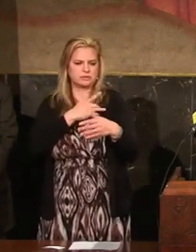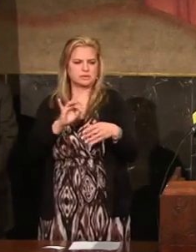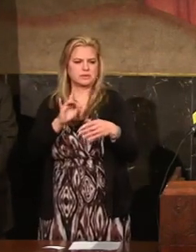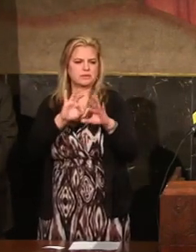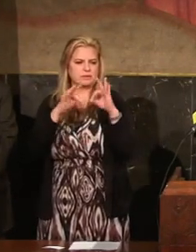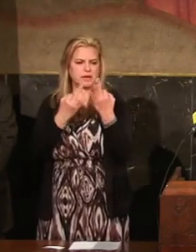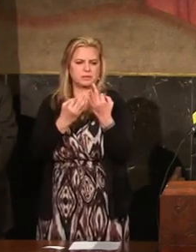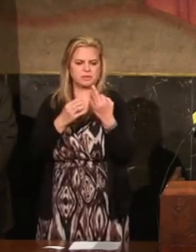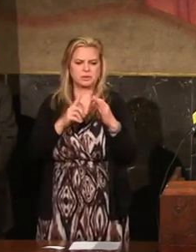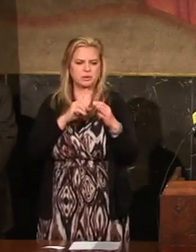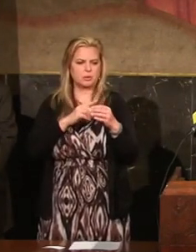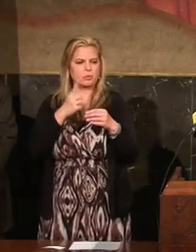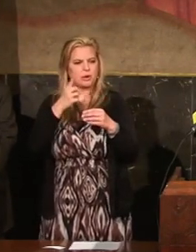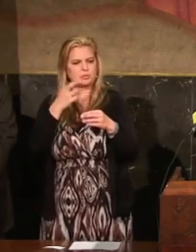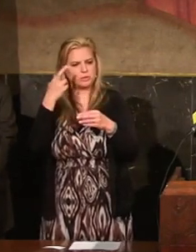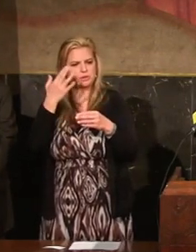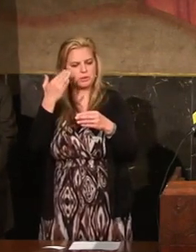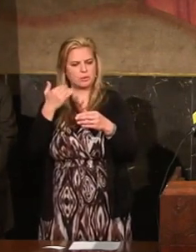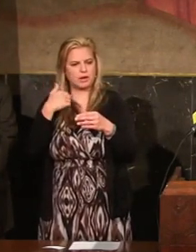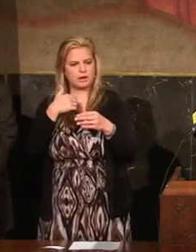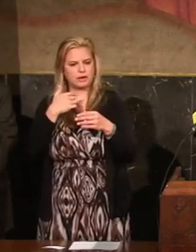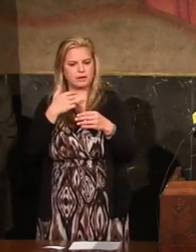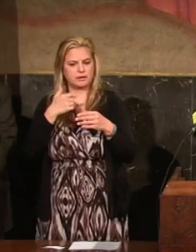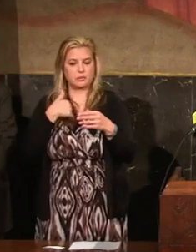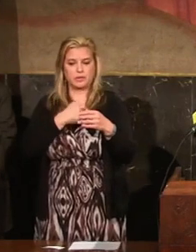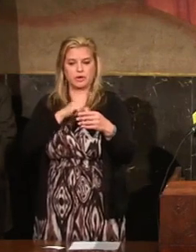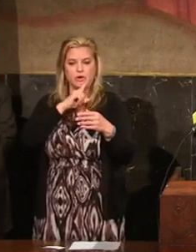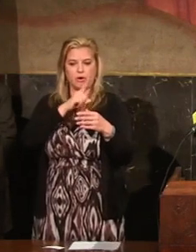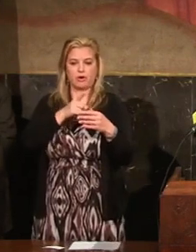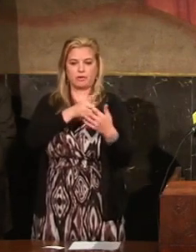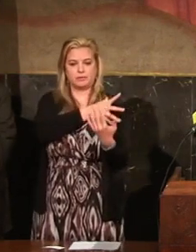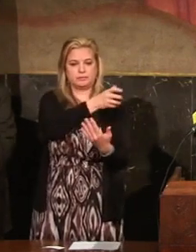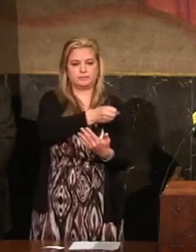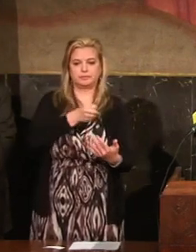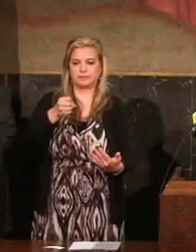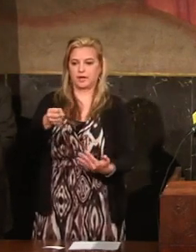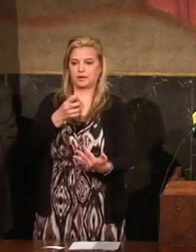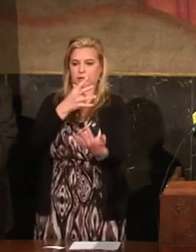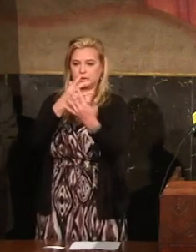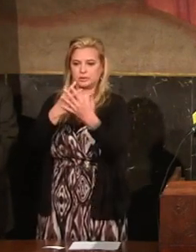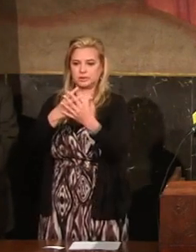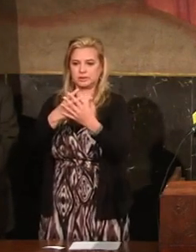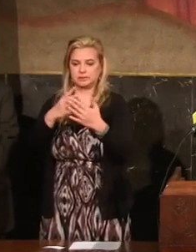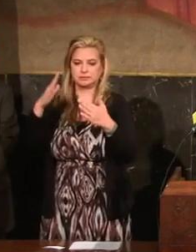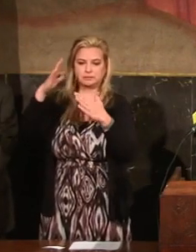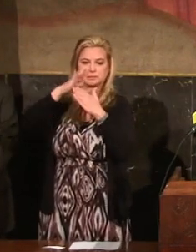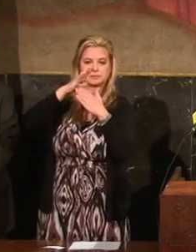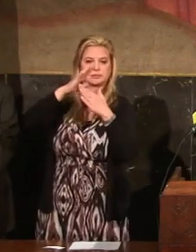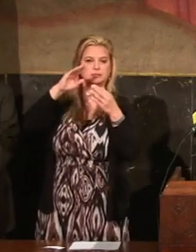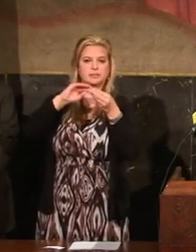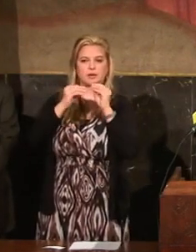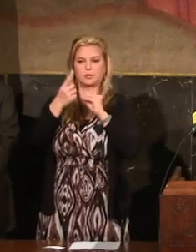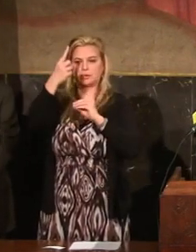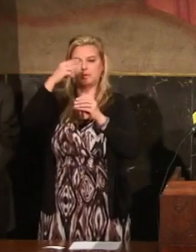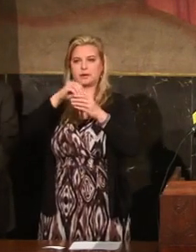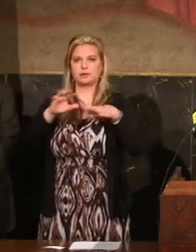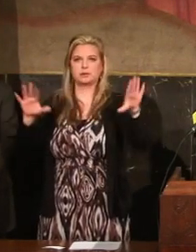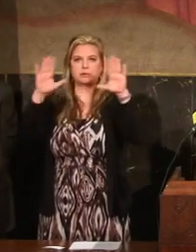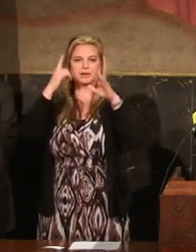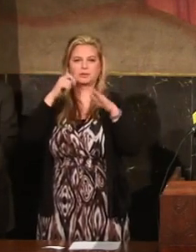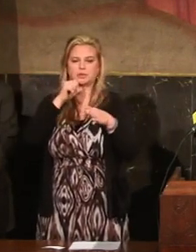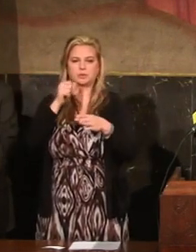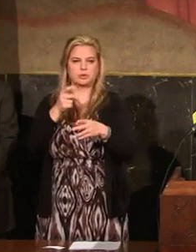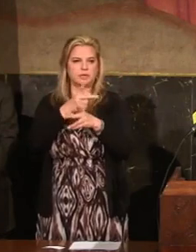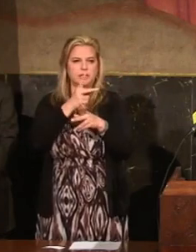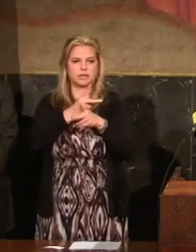we need to get away from. One of the reasons we're the incarceration capital of this nation is because we don't take care of our people's behavioral health needs. And